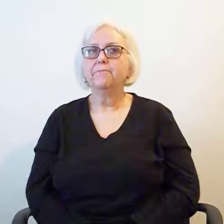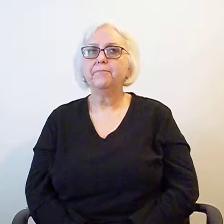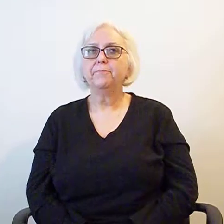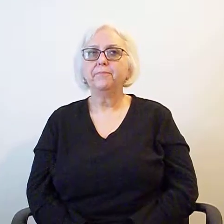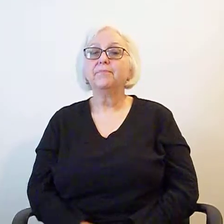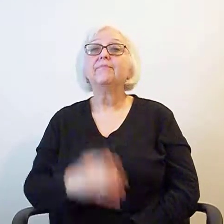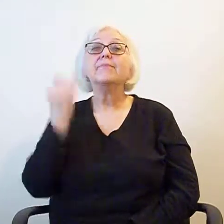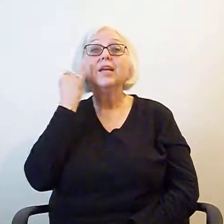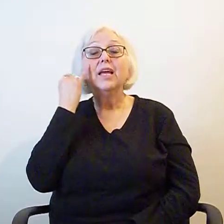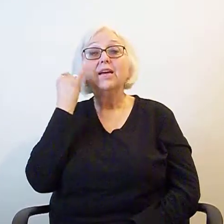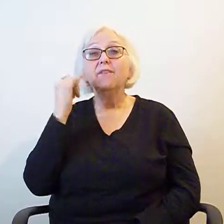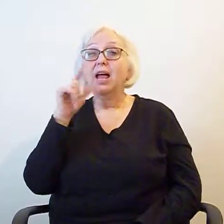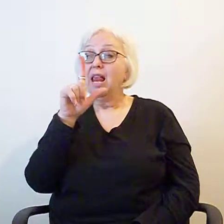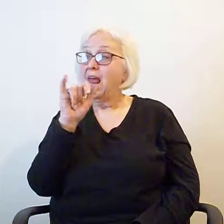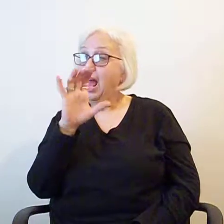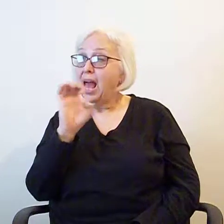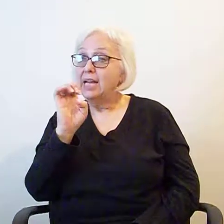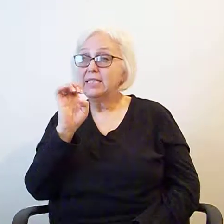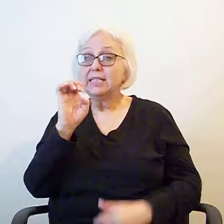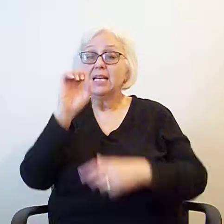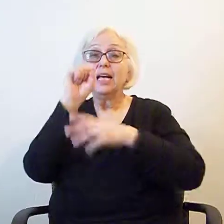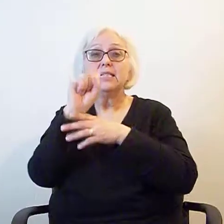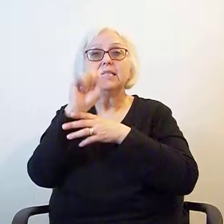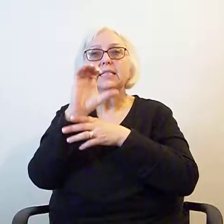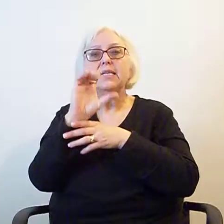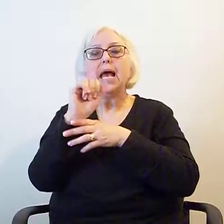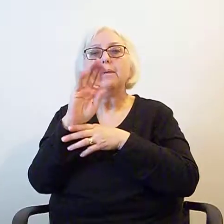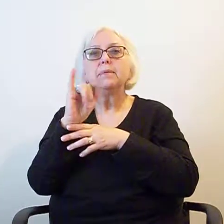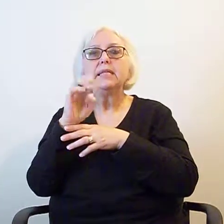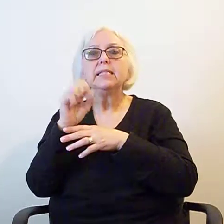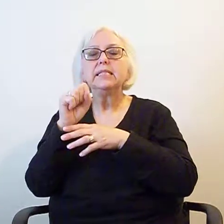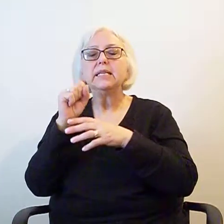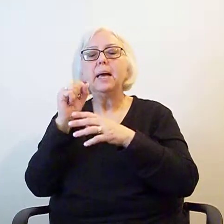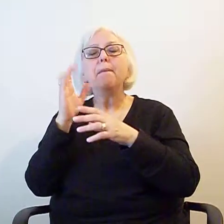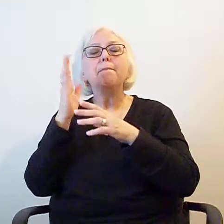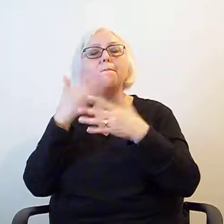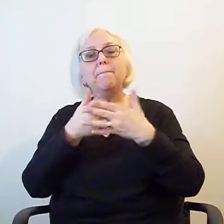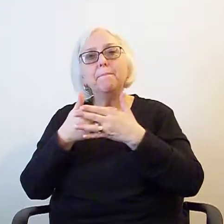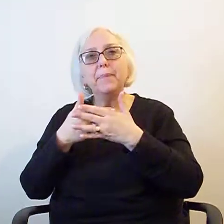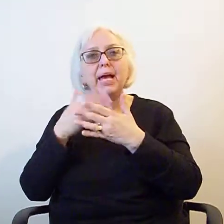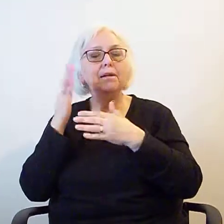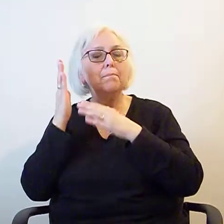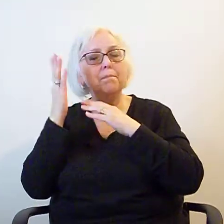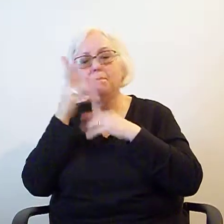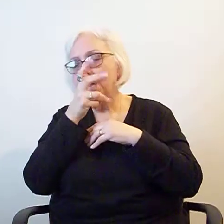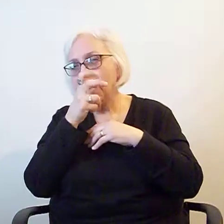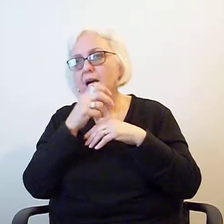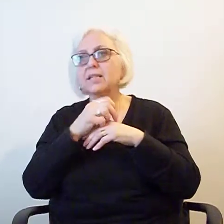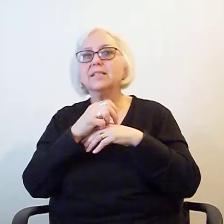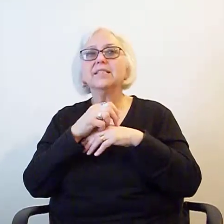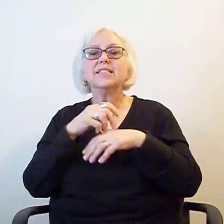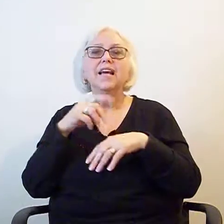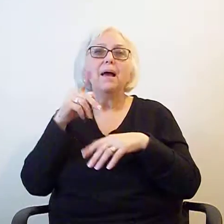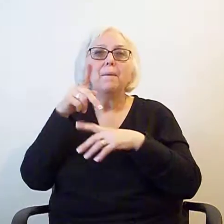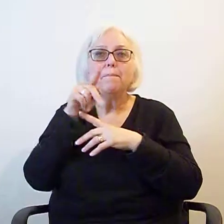If you have lice, scabies, bed bugs, pests, parasites, or